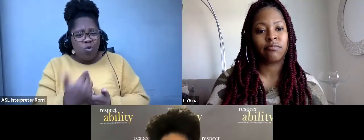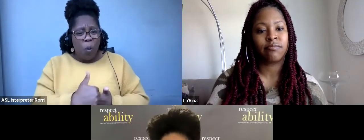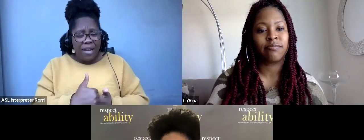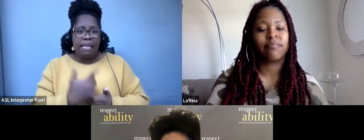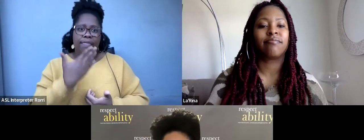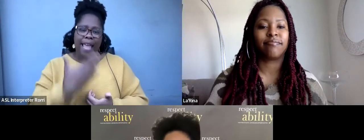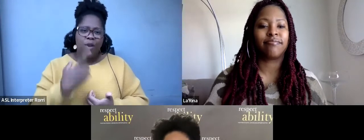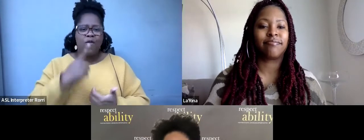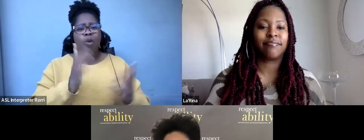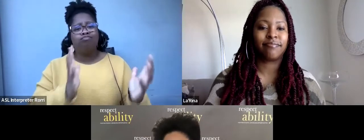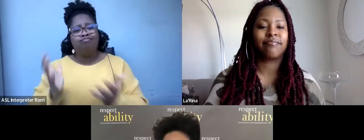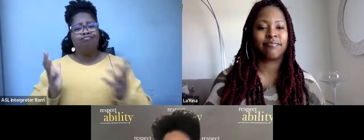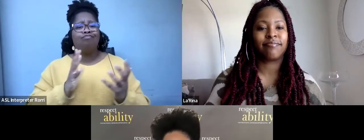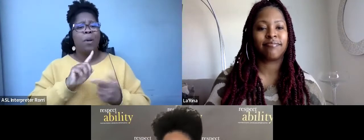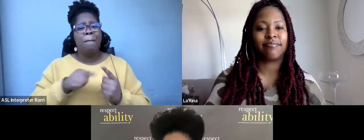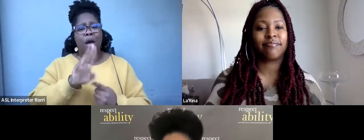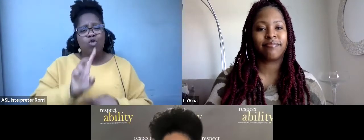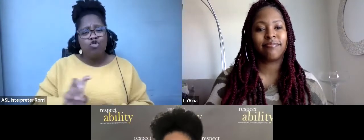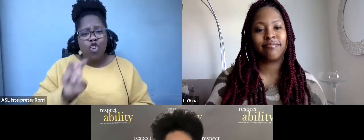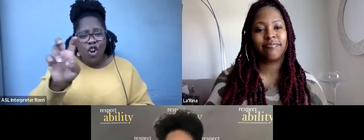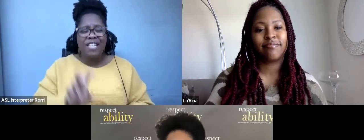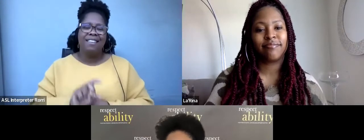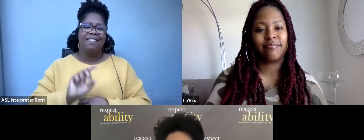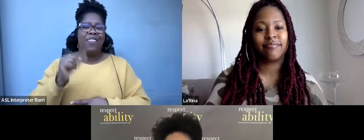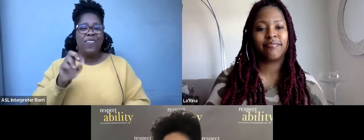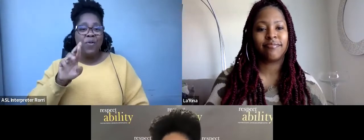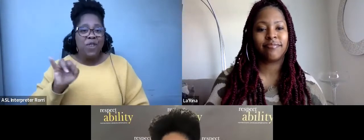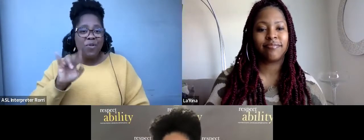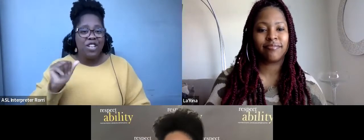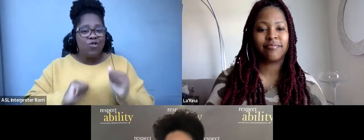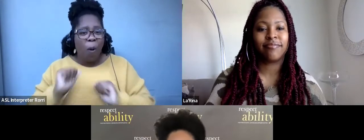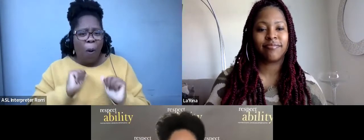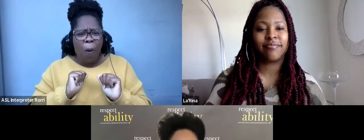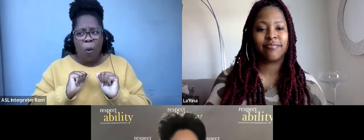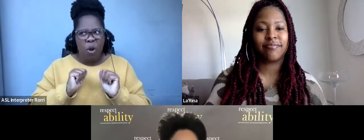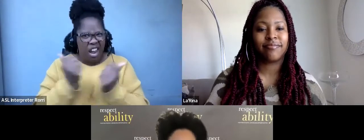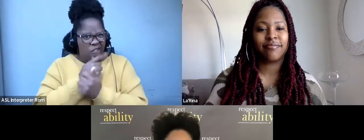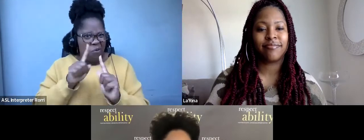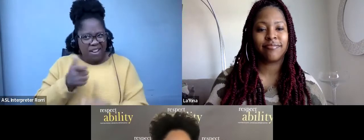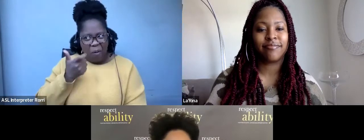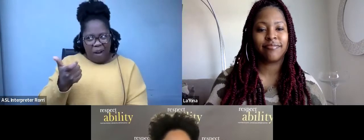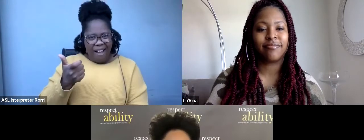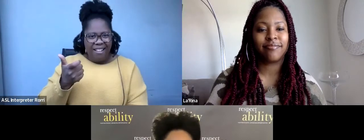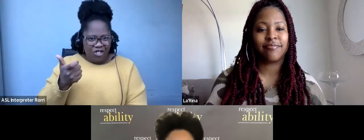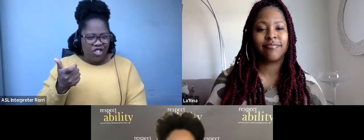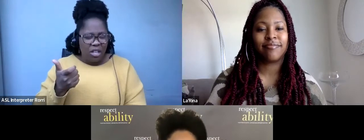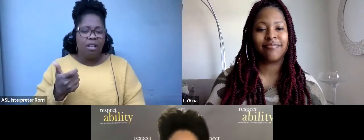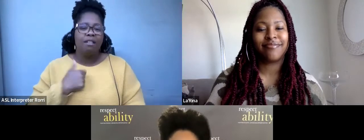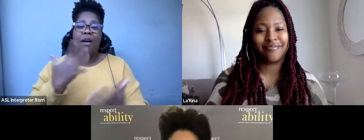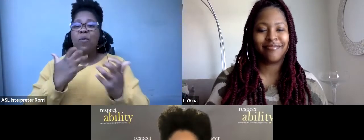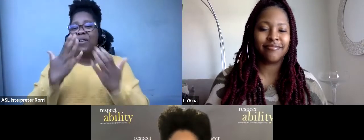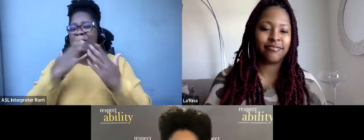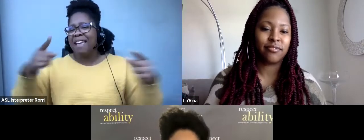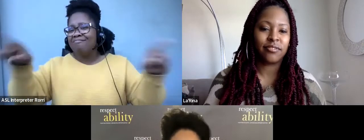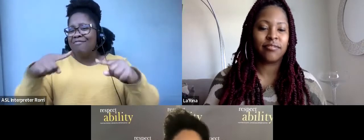us about your journey and about the RiRi Show, which everyone can take a look at. And I want to thank everyone